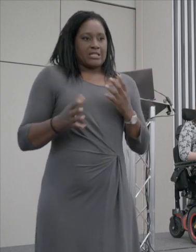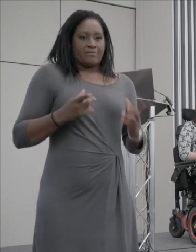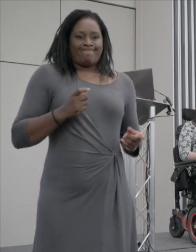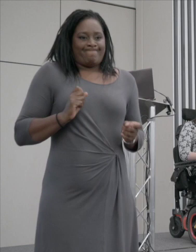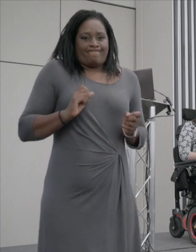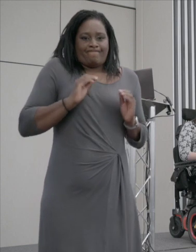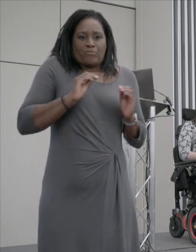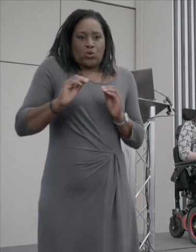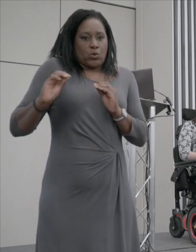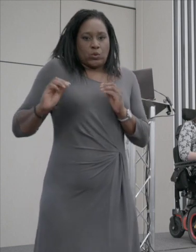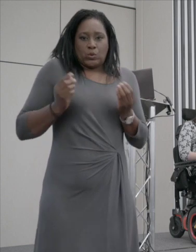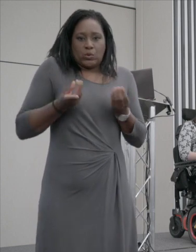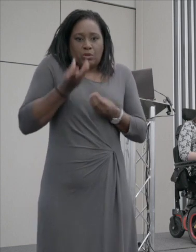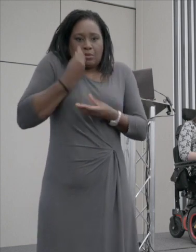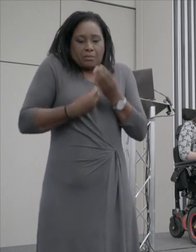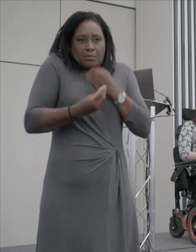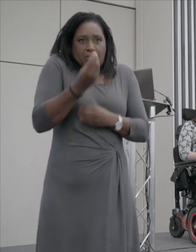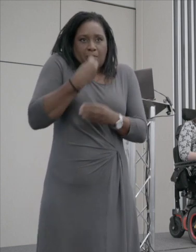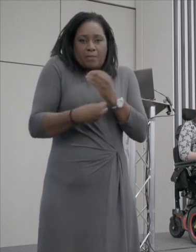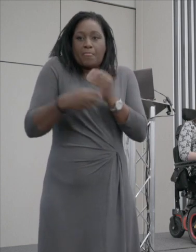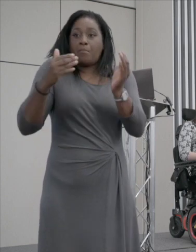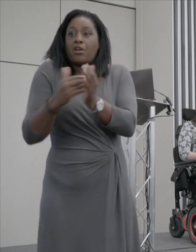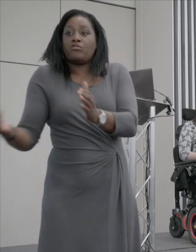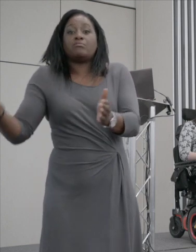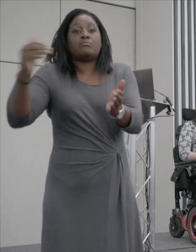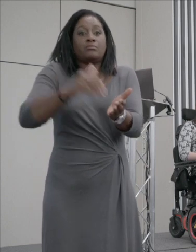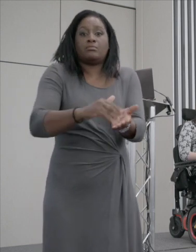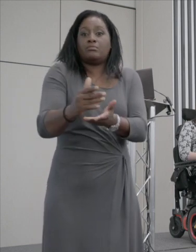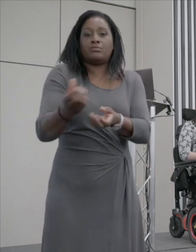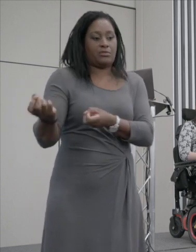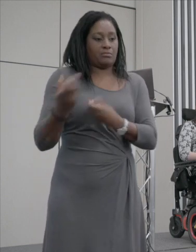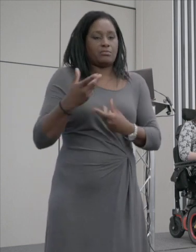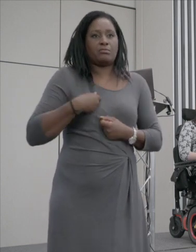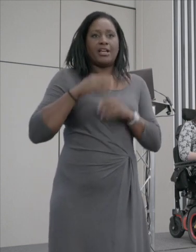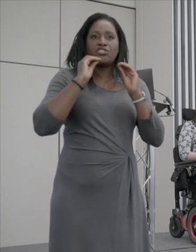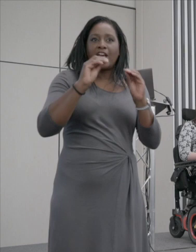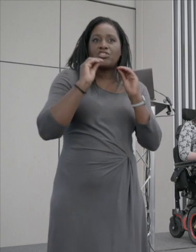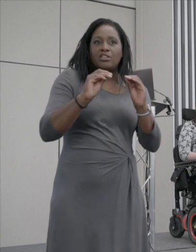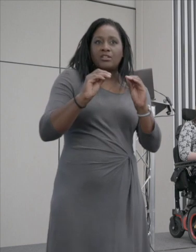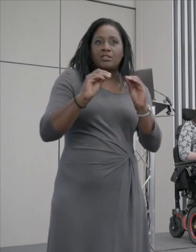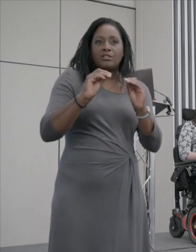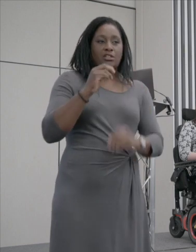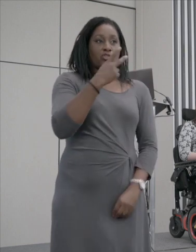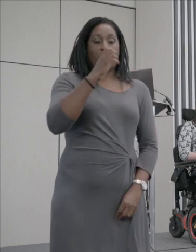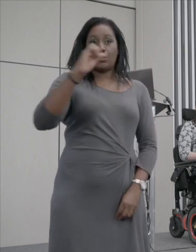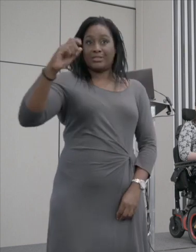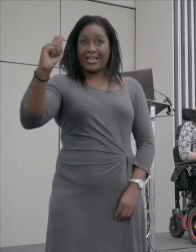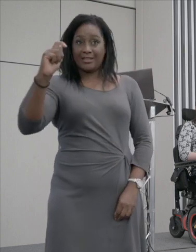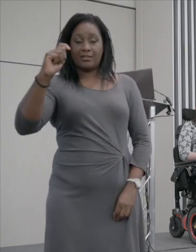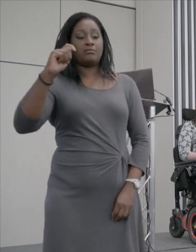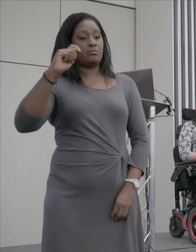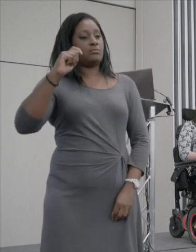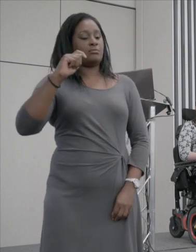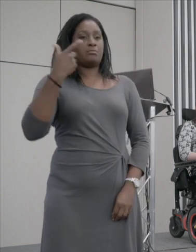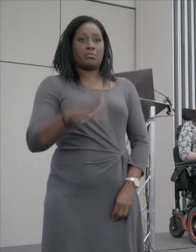taught myself what I knew. And then Mary stepped in, she got me an education. And in 2010, I did my GCSEs at